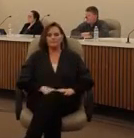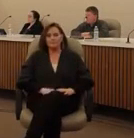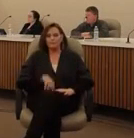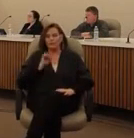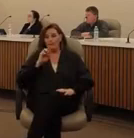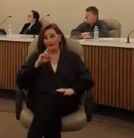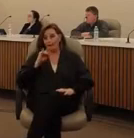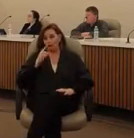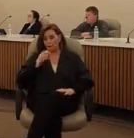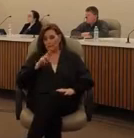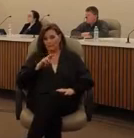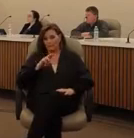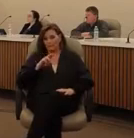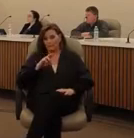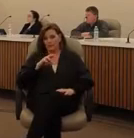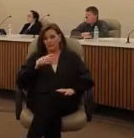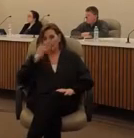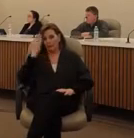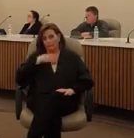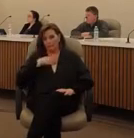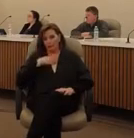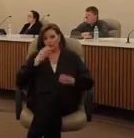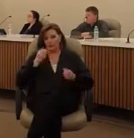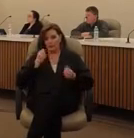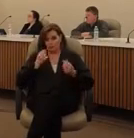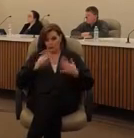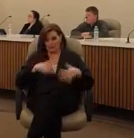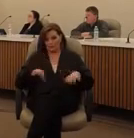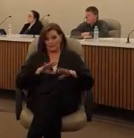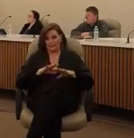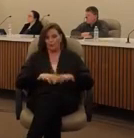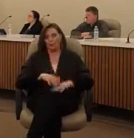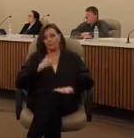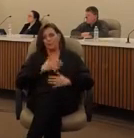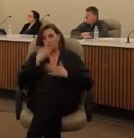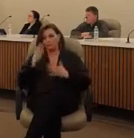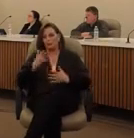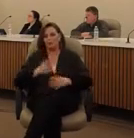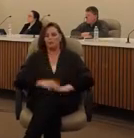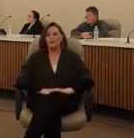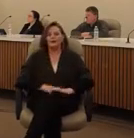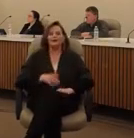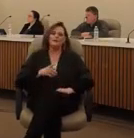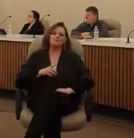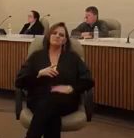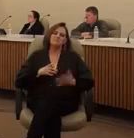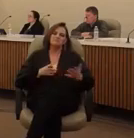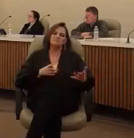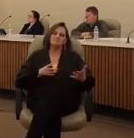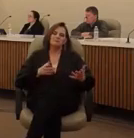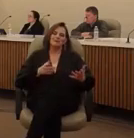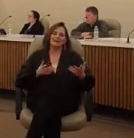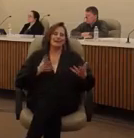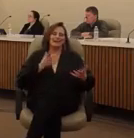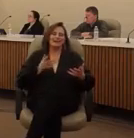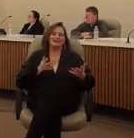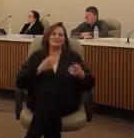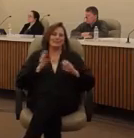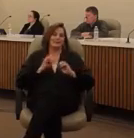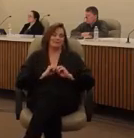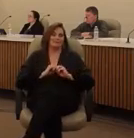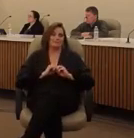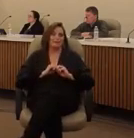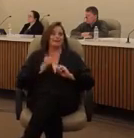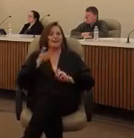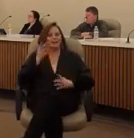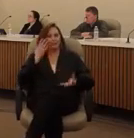is concerned, or the proposal that we have working with our consultant, sure, that may impact what this is, but obviously that hasn't been approved